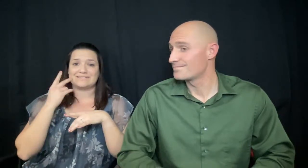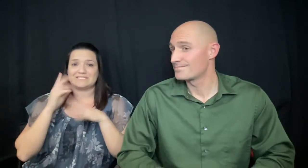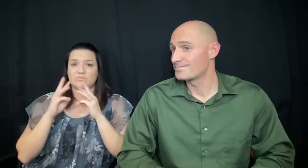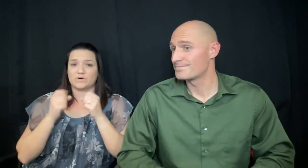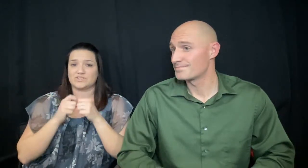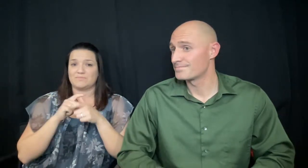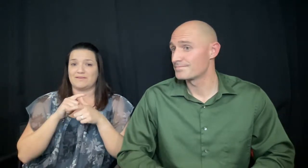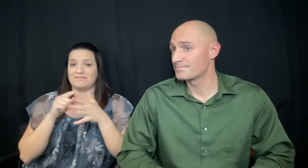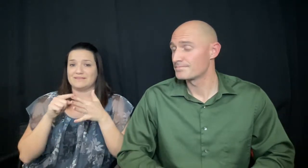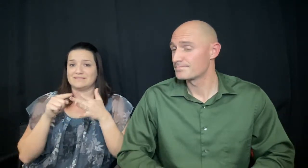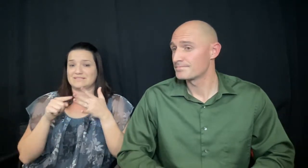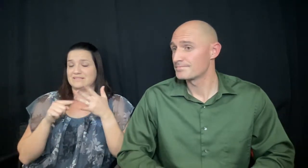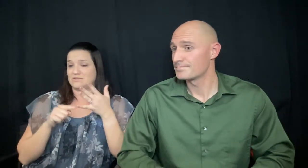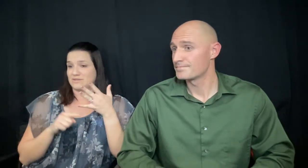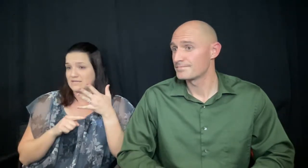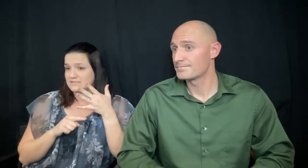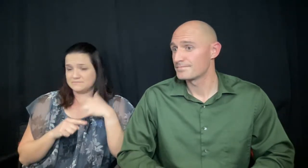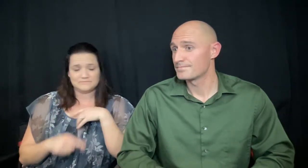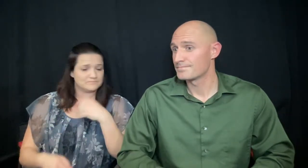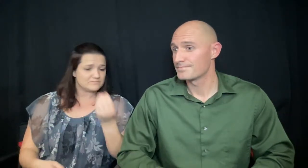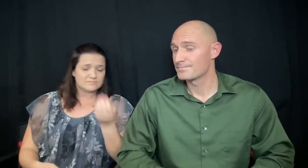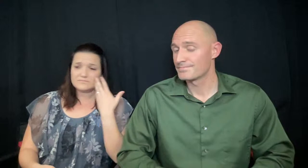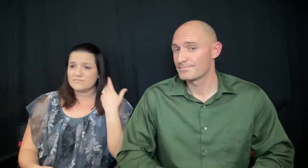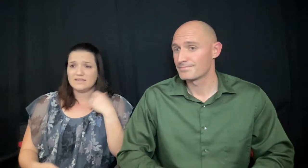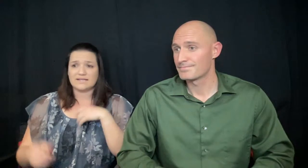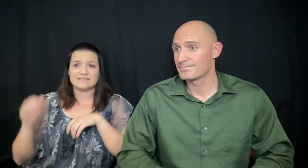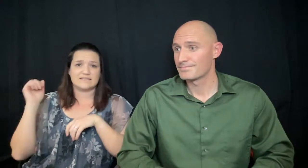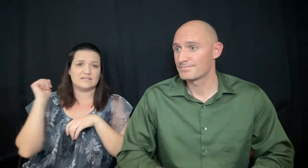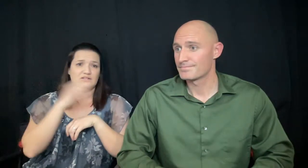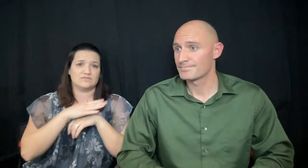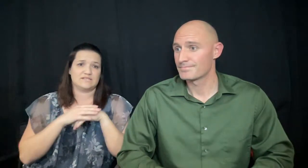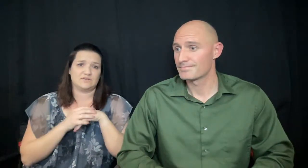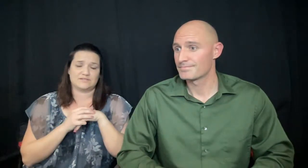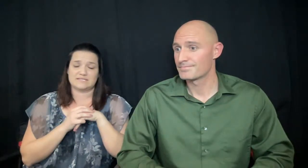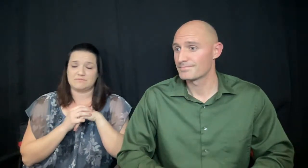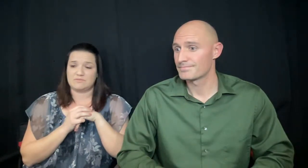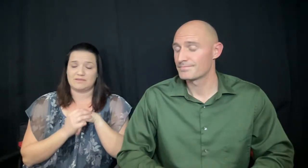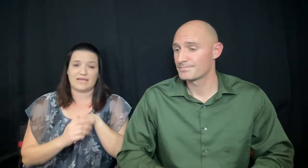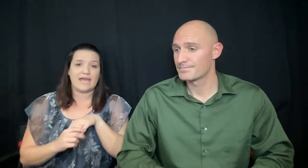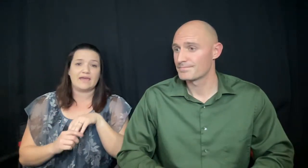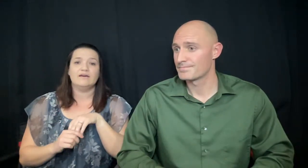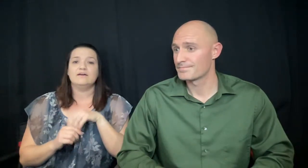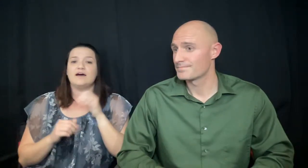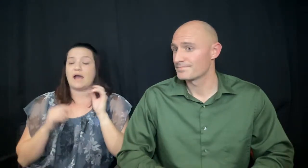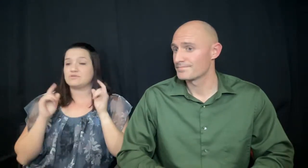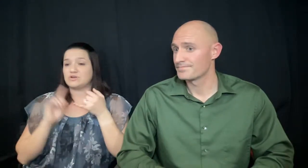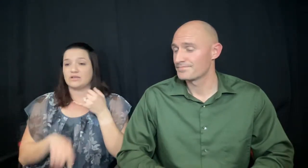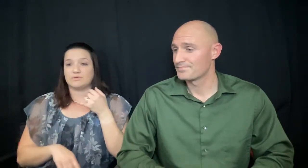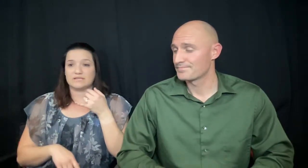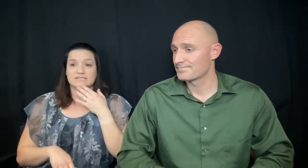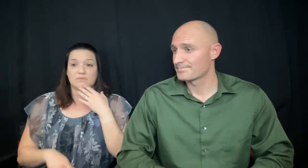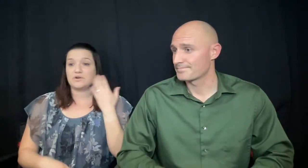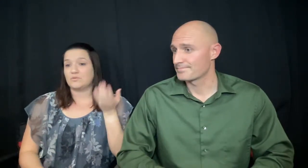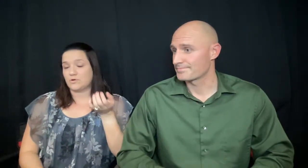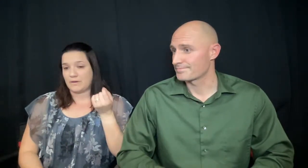see a workshop on this, or this. Like I said, send Chris an email and be like, hey, I'm struggling with this. I want to know more about